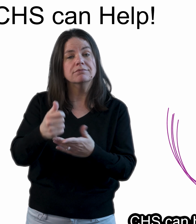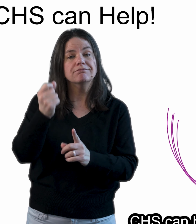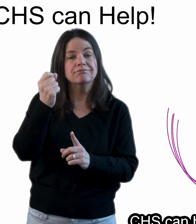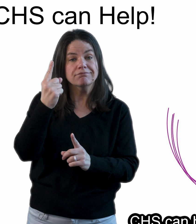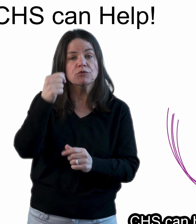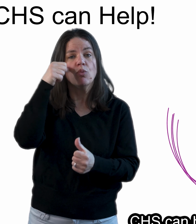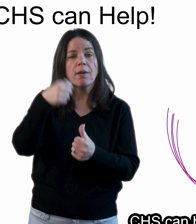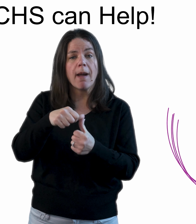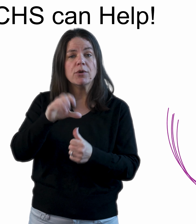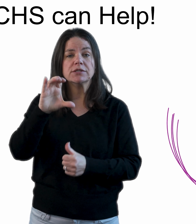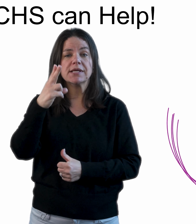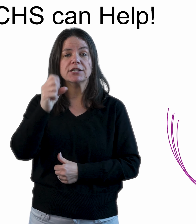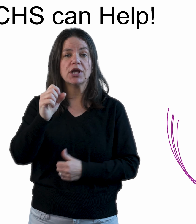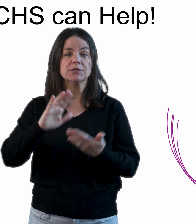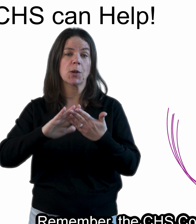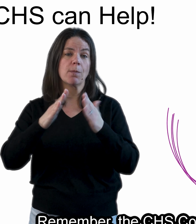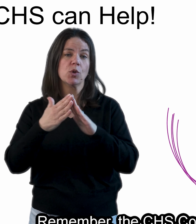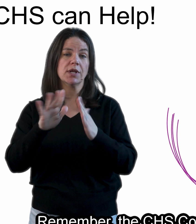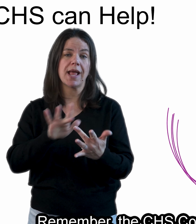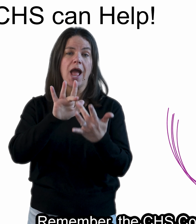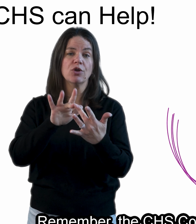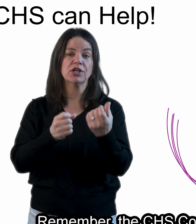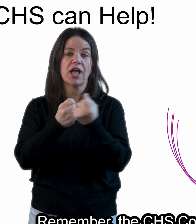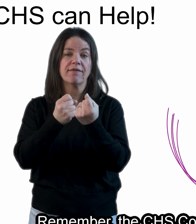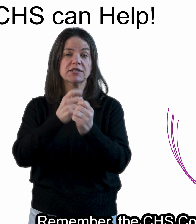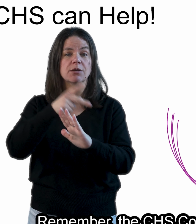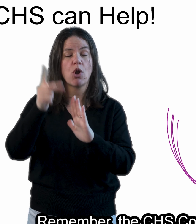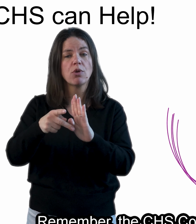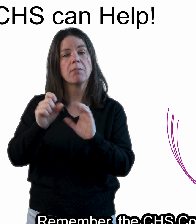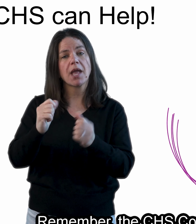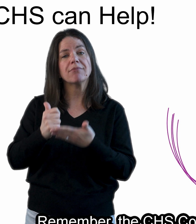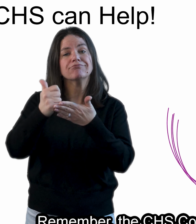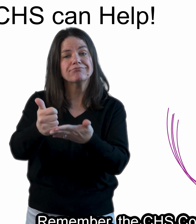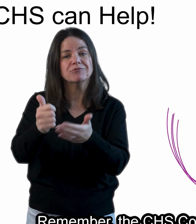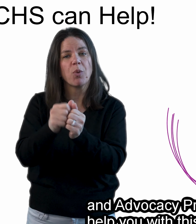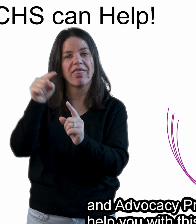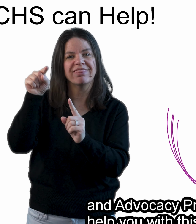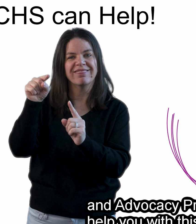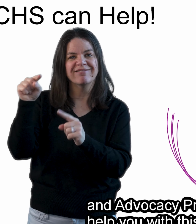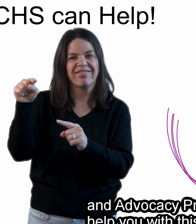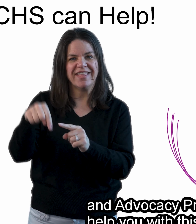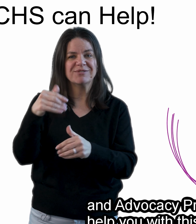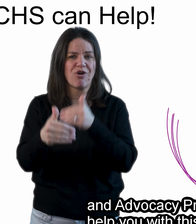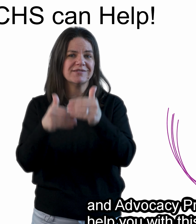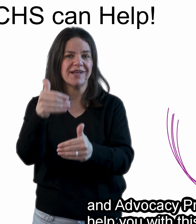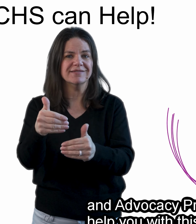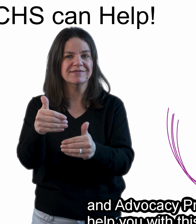CHS can help. Remember, the CHS Community Outreach and Advocacy Program can help you with